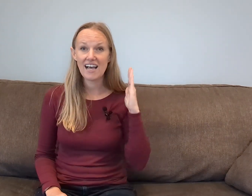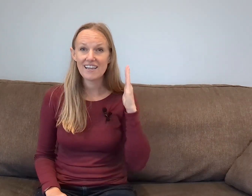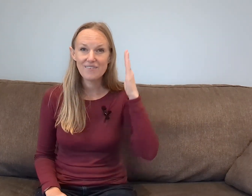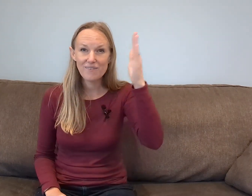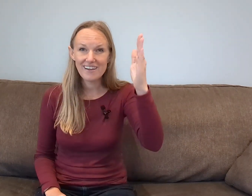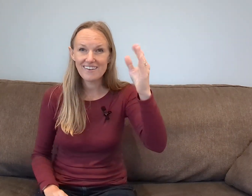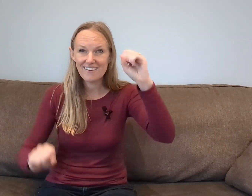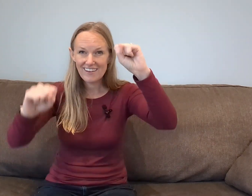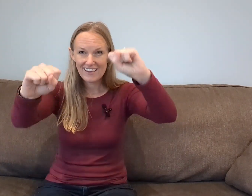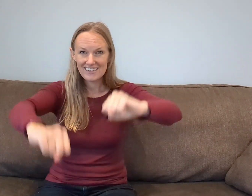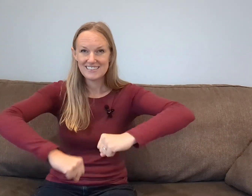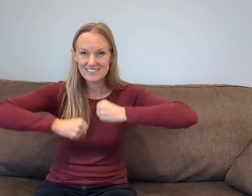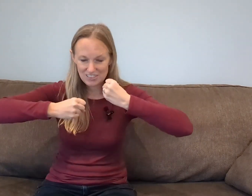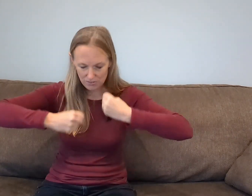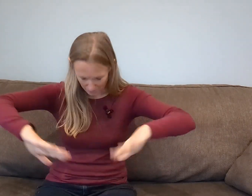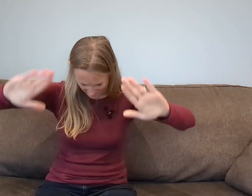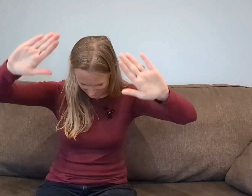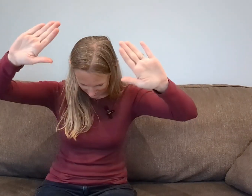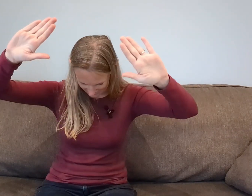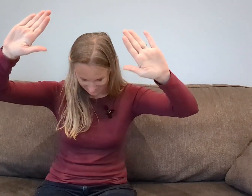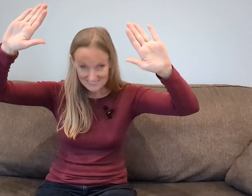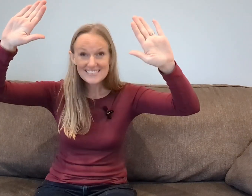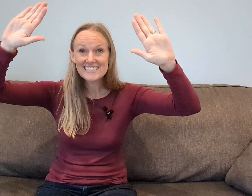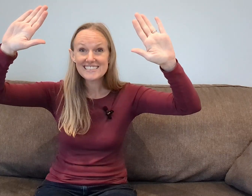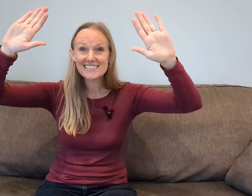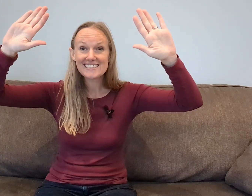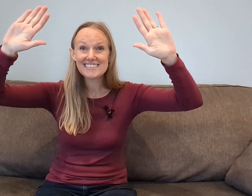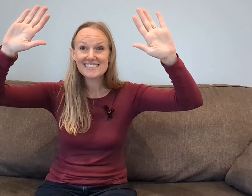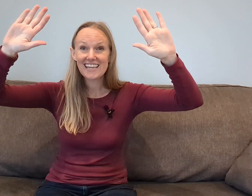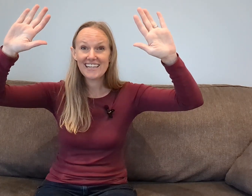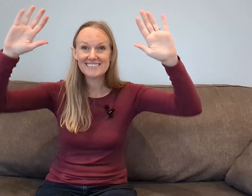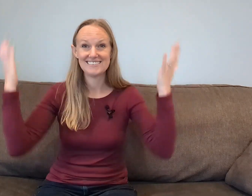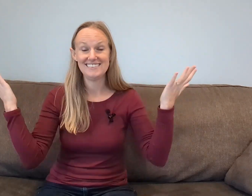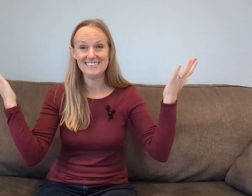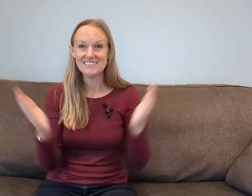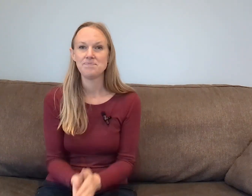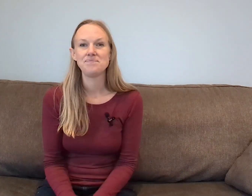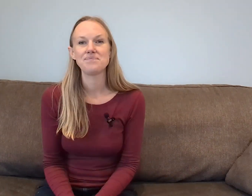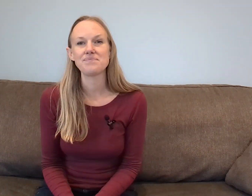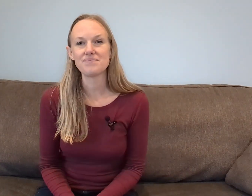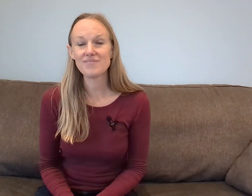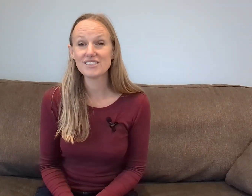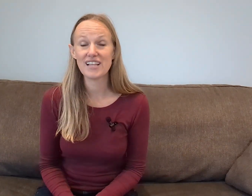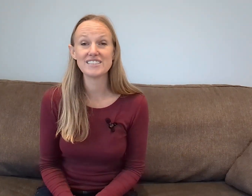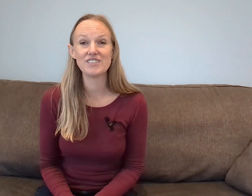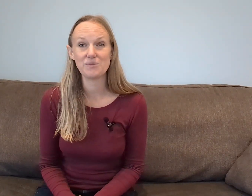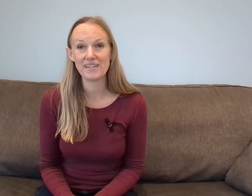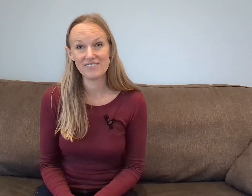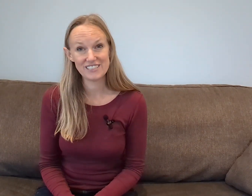I will surrender. Okay? So that's verse 1 and verse